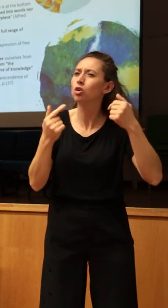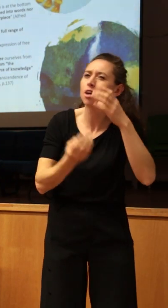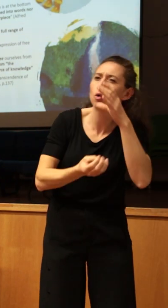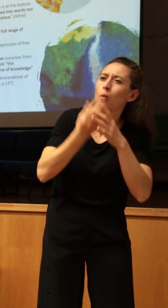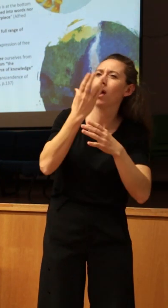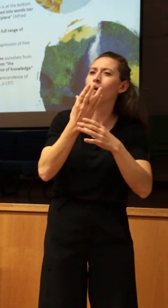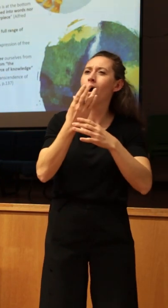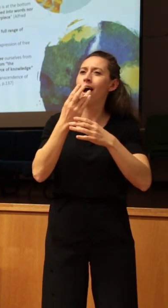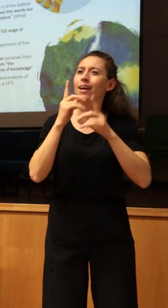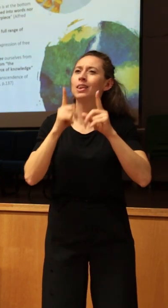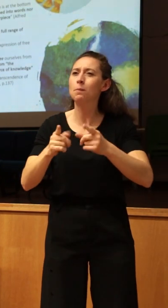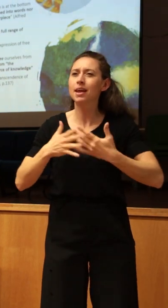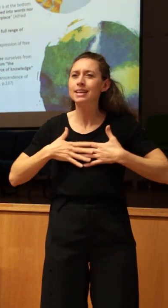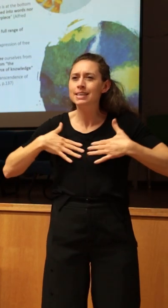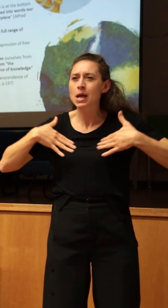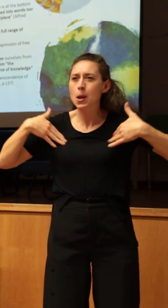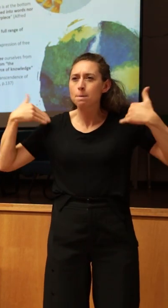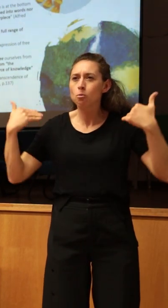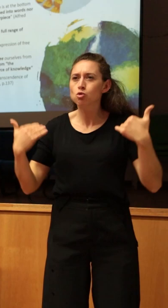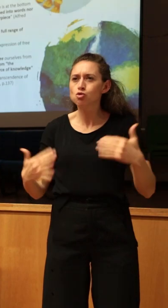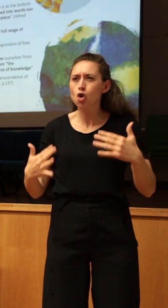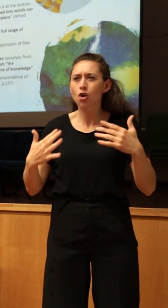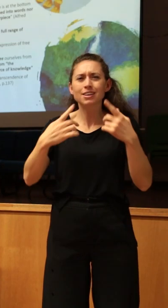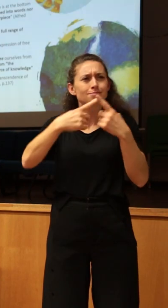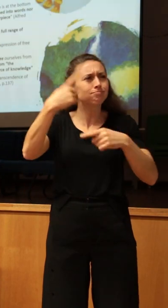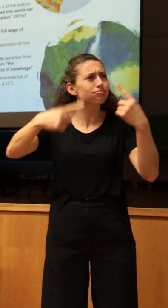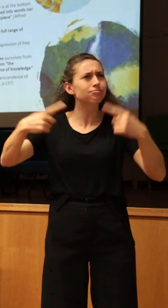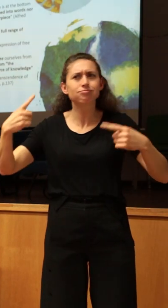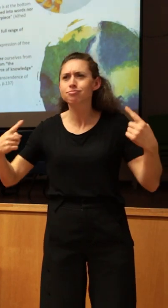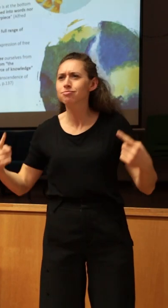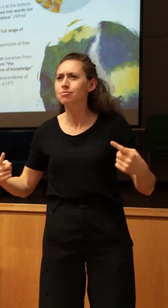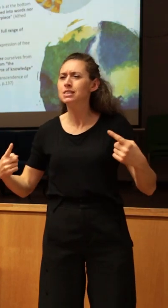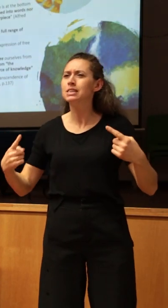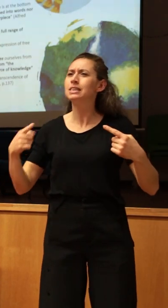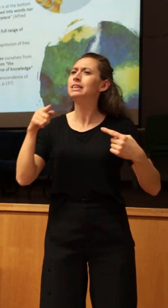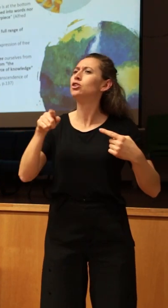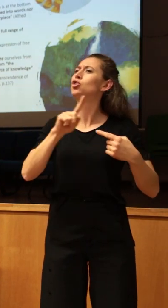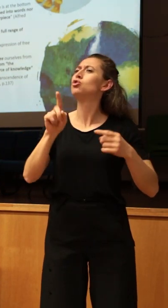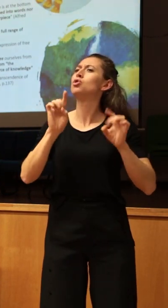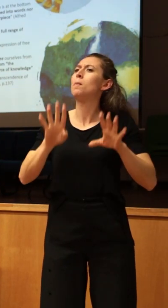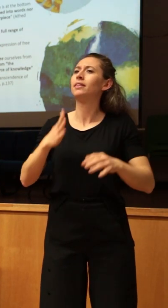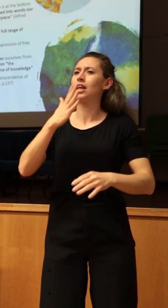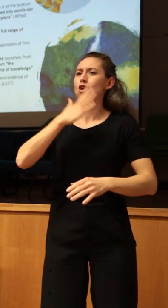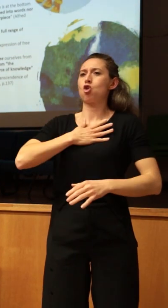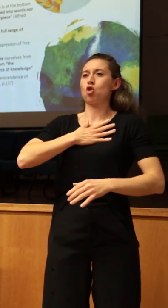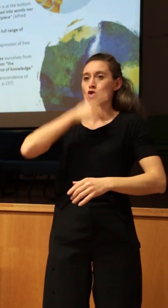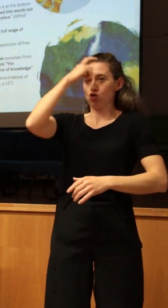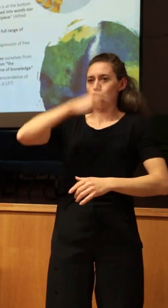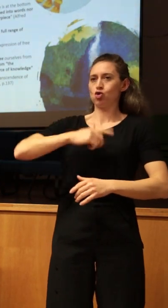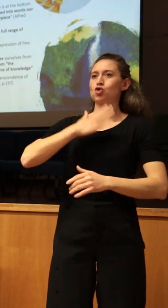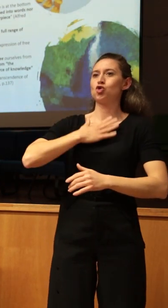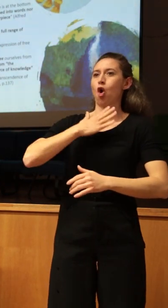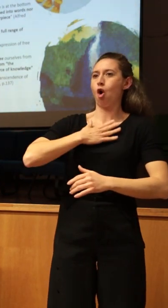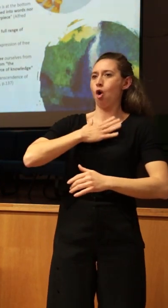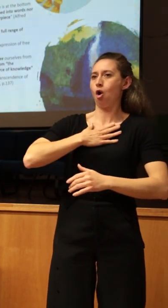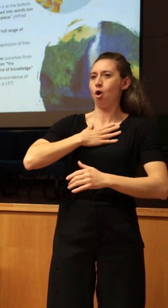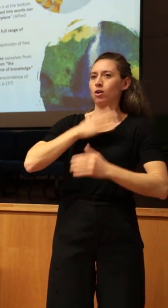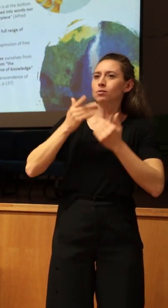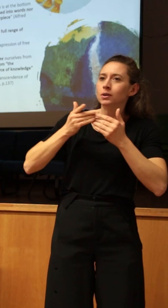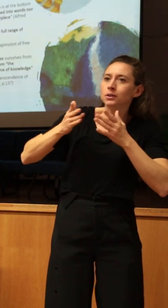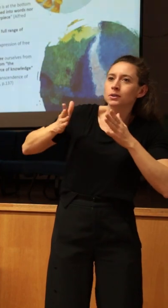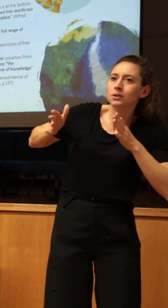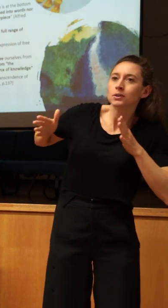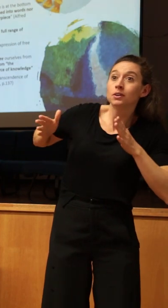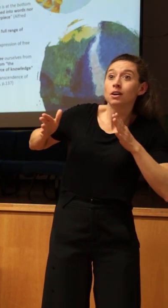amplio radio de emociones. And go beyond ourselves. Y van más allá de nosotros mismos. Which a lot of times requires courage.